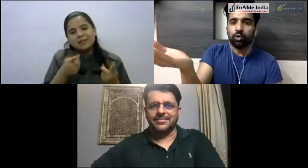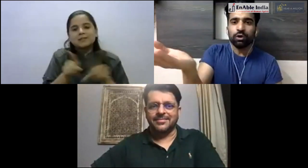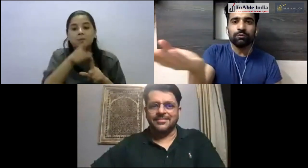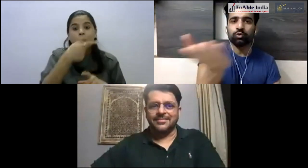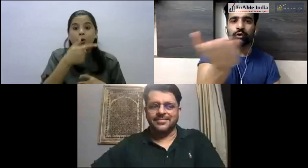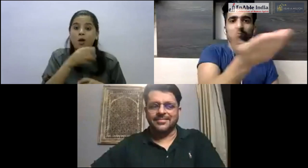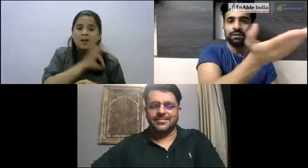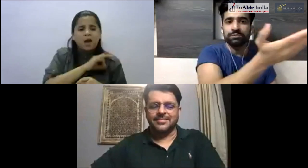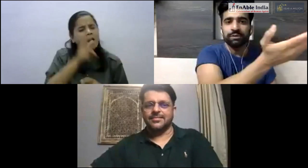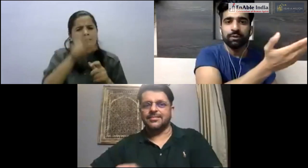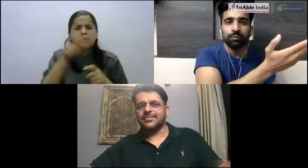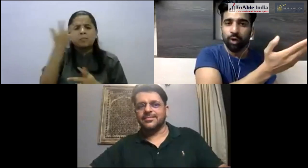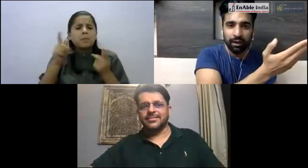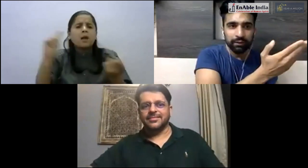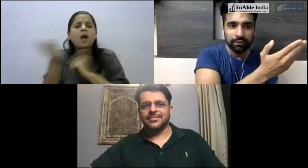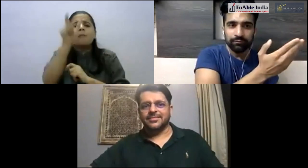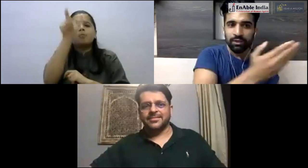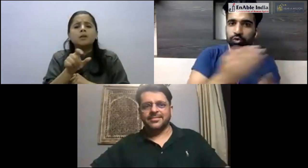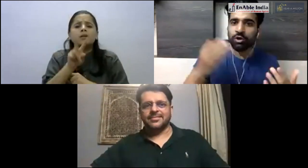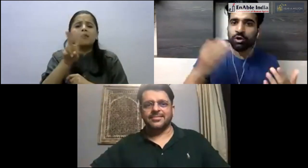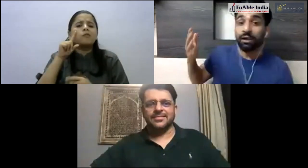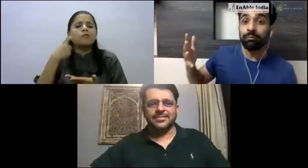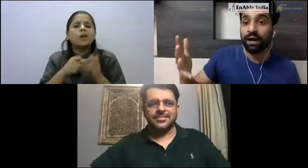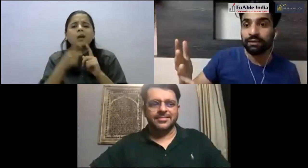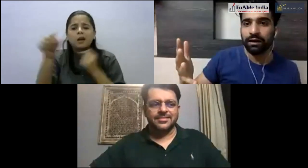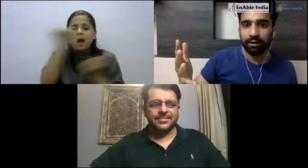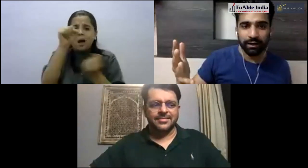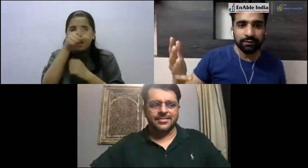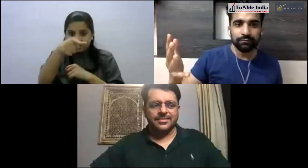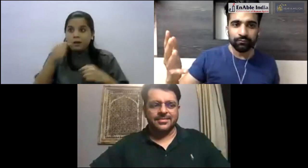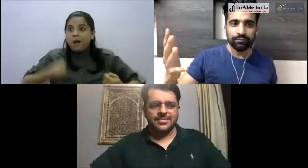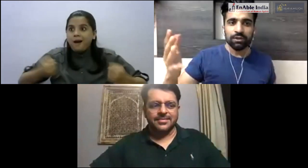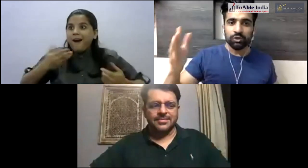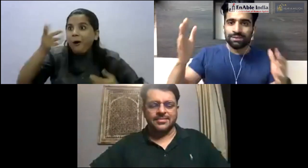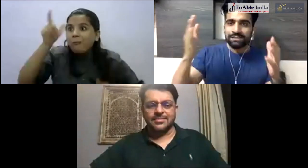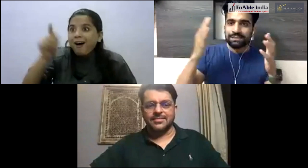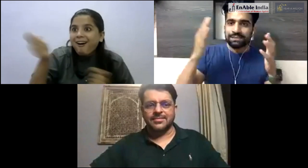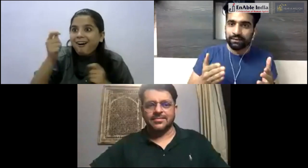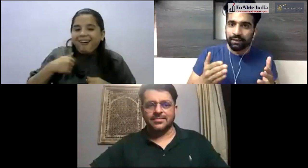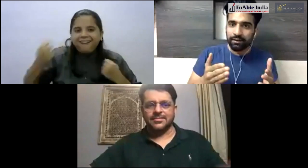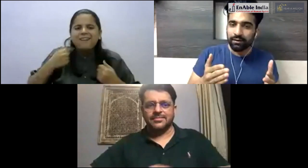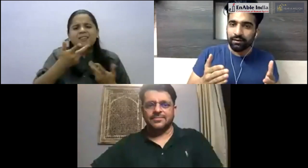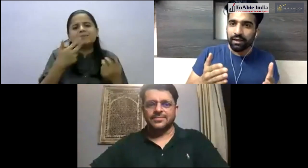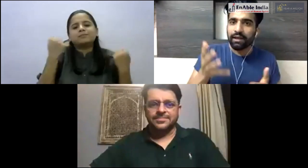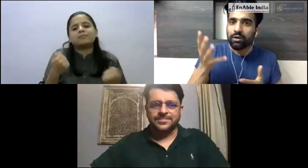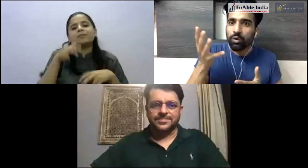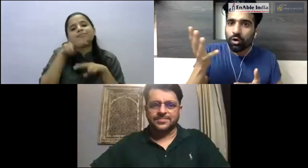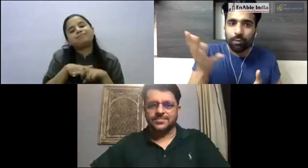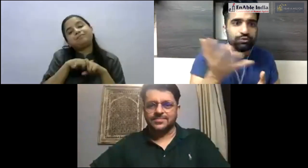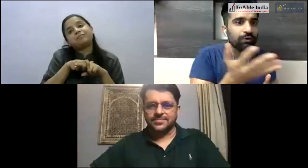Virat Kohli was going with his BMW R8, you are not running behind that car, right? You are just sitting there